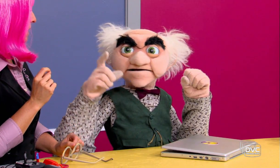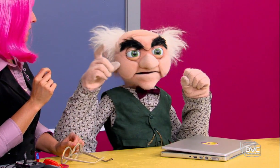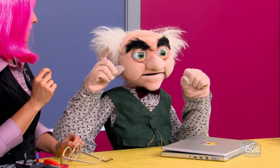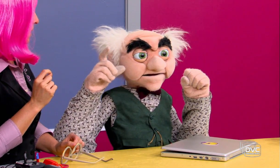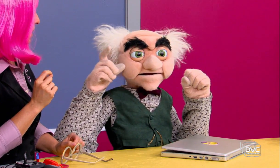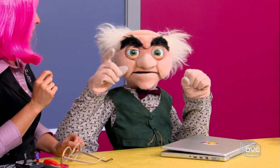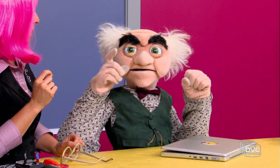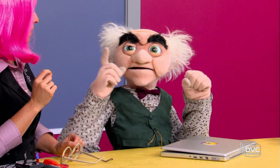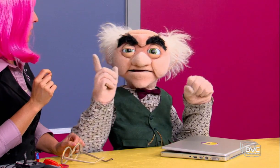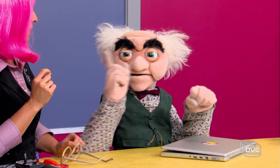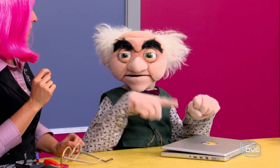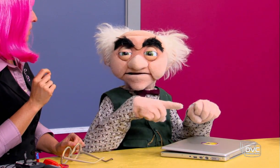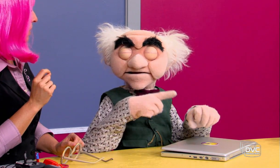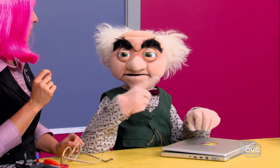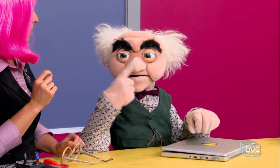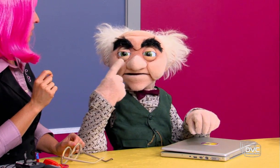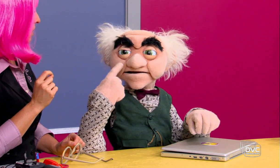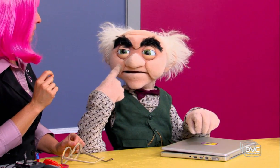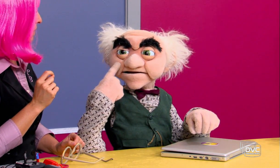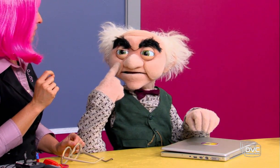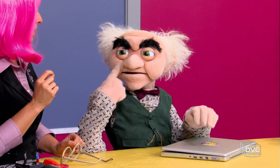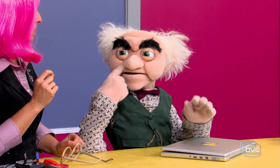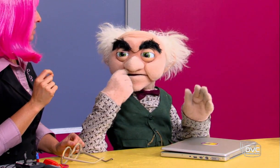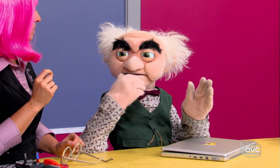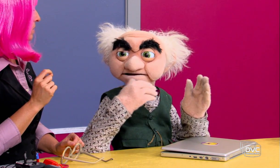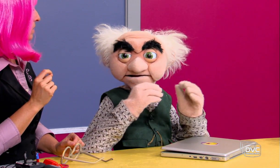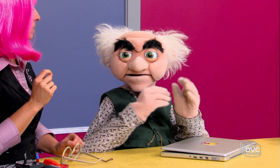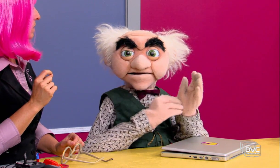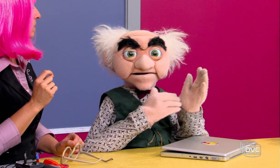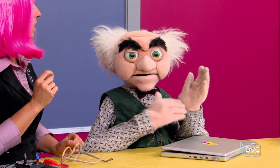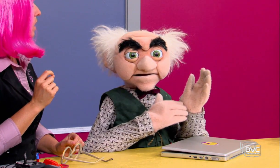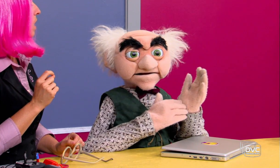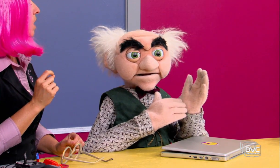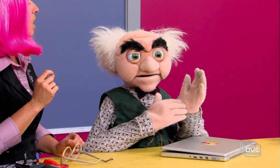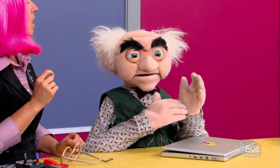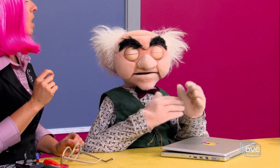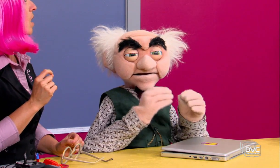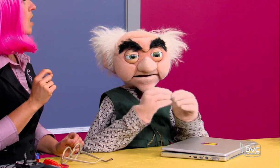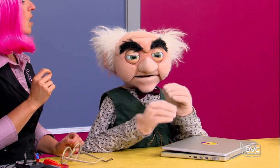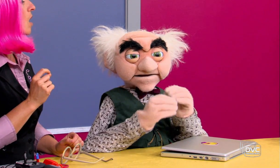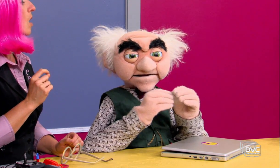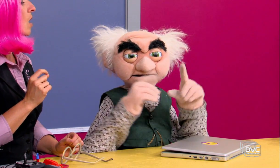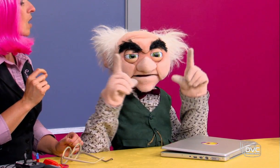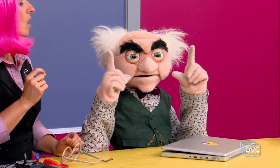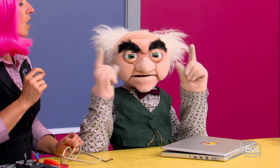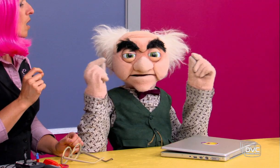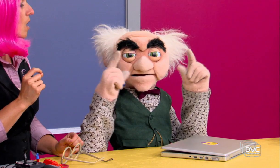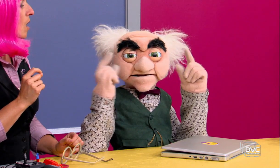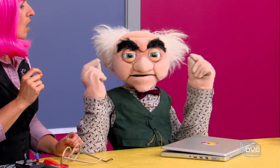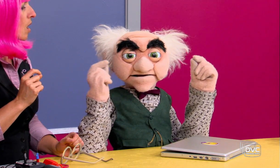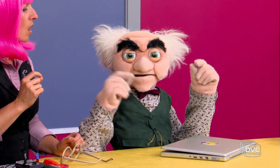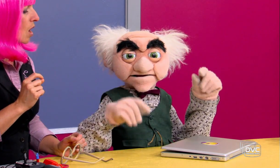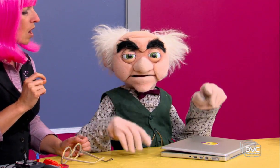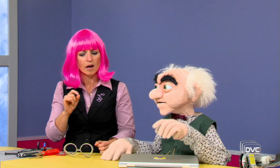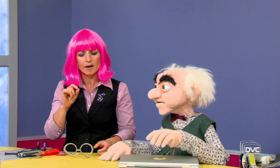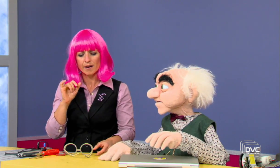he took Edwin to the optometrist to fix his